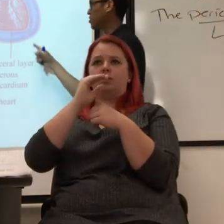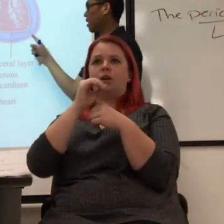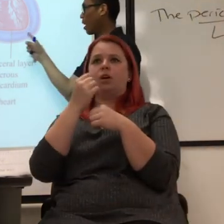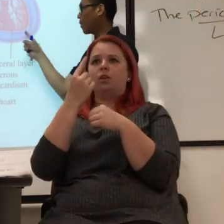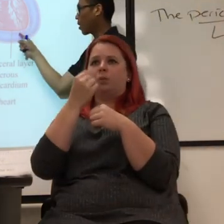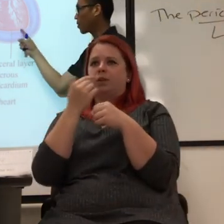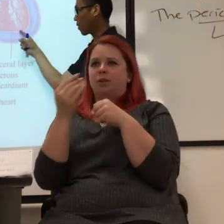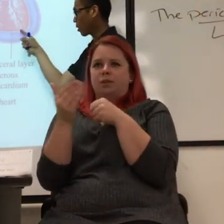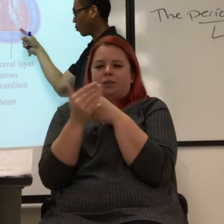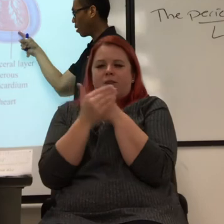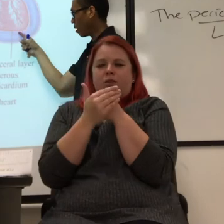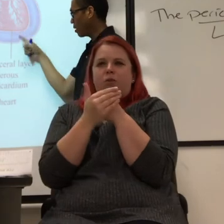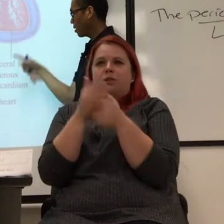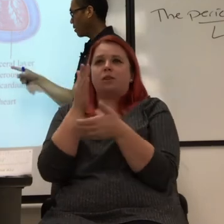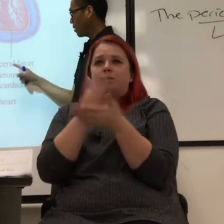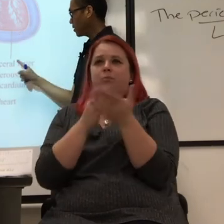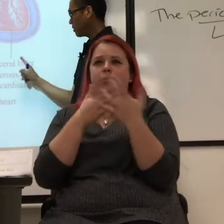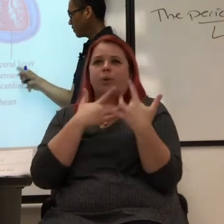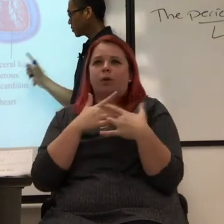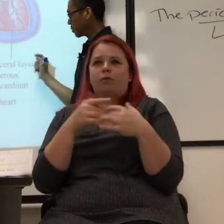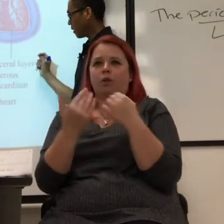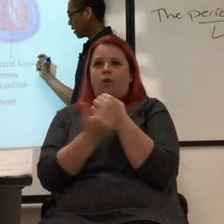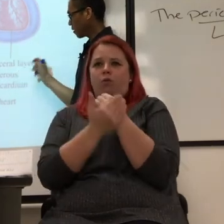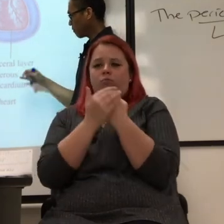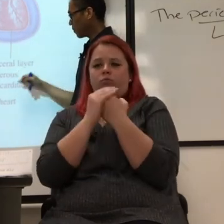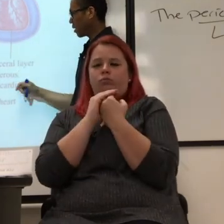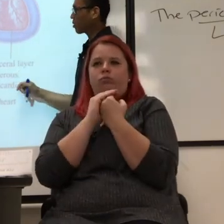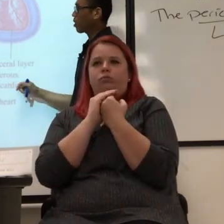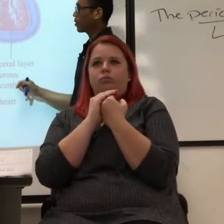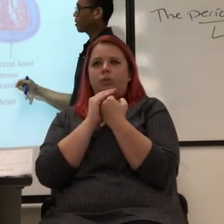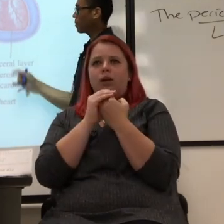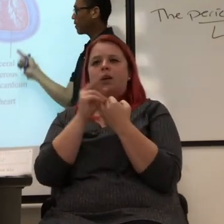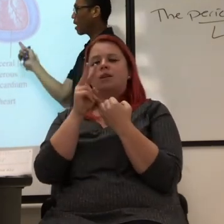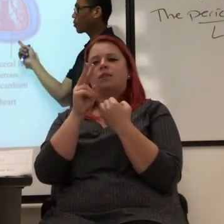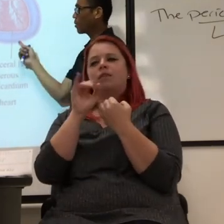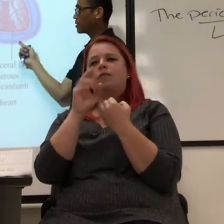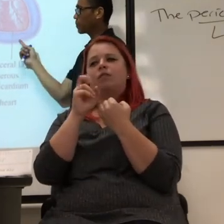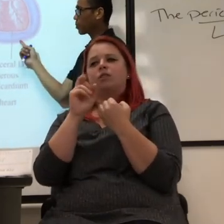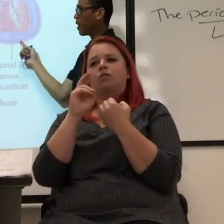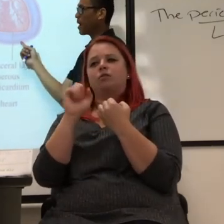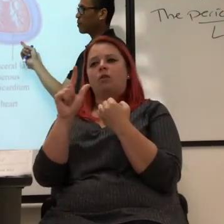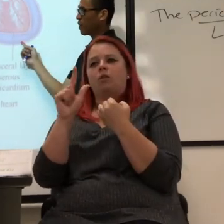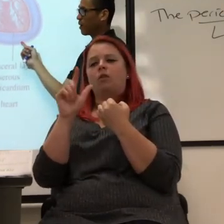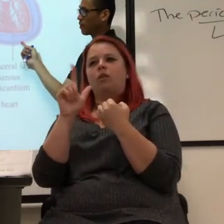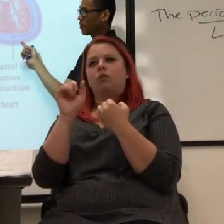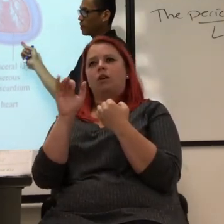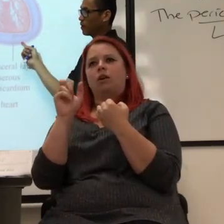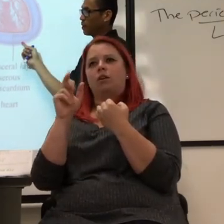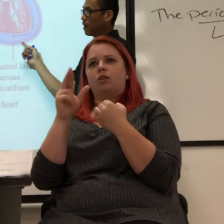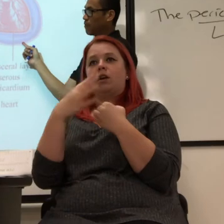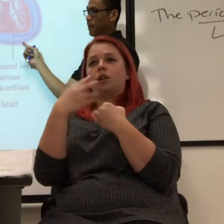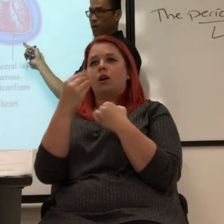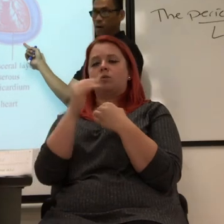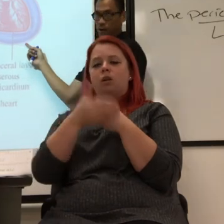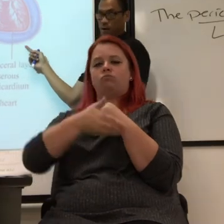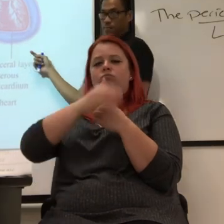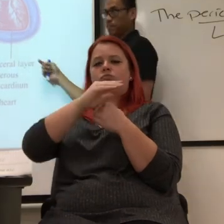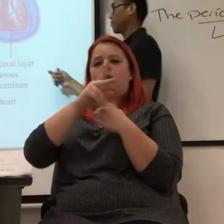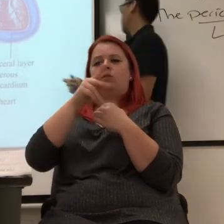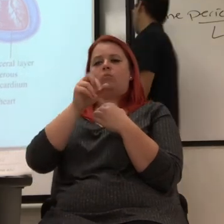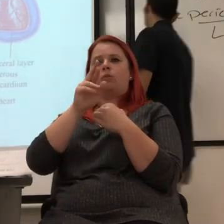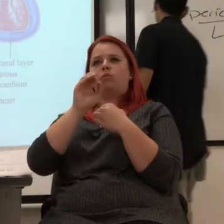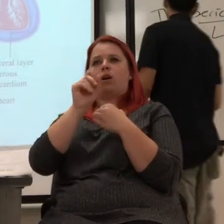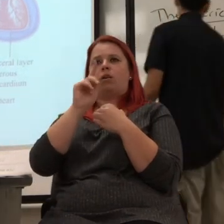that's actually a part of the heart wall, is the visceral layer of the pericardium, and the outer one is a parietal layer of the